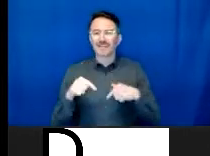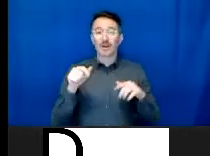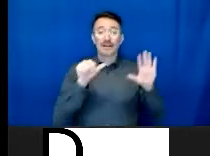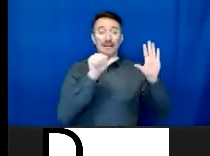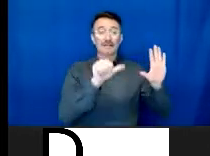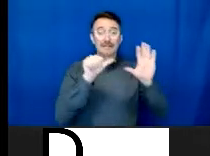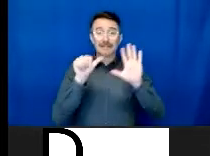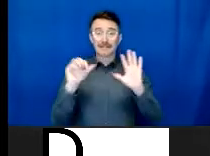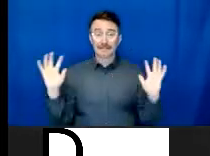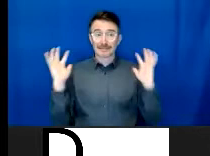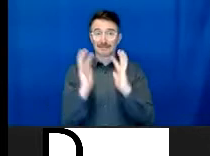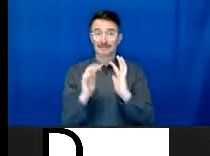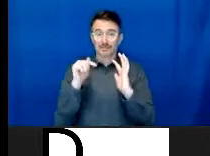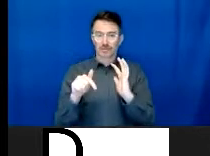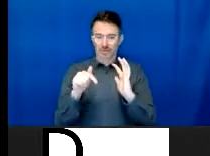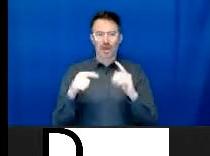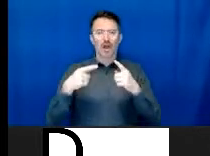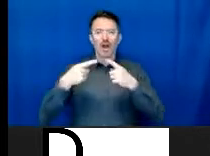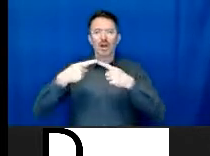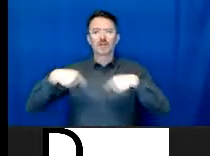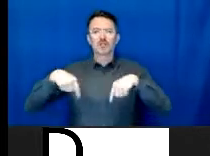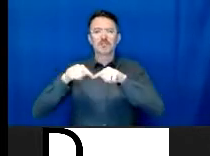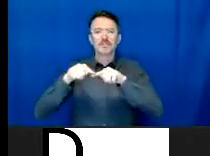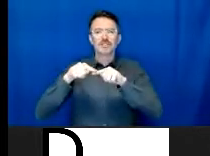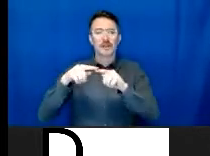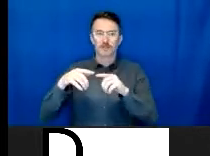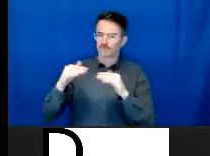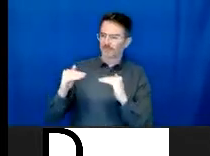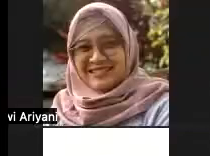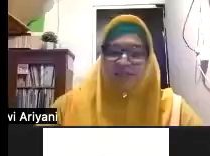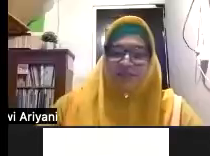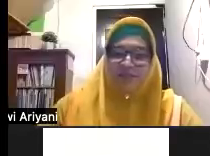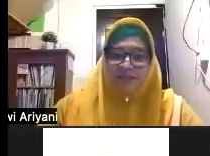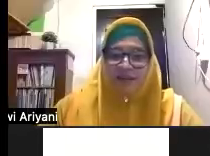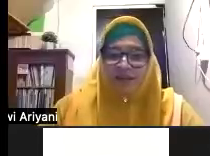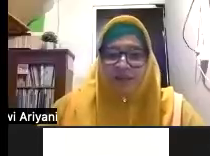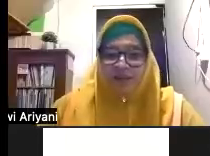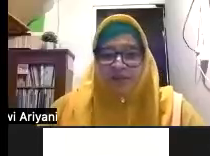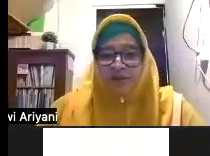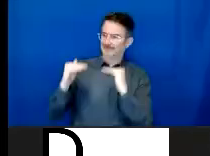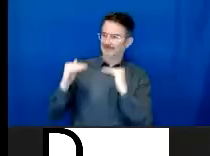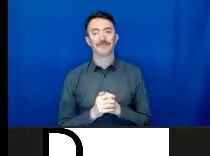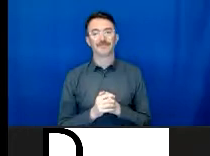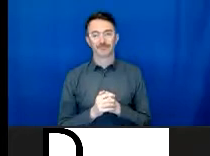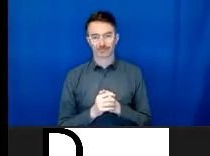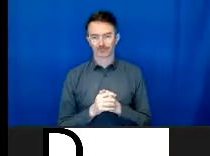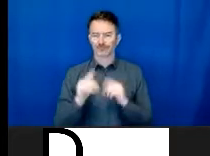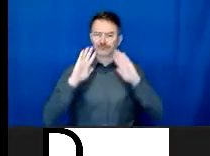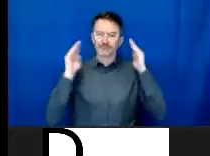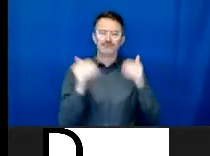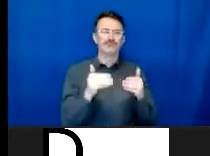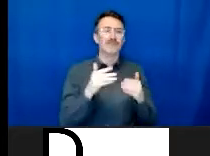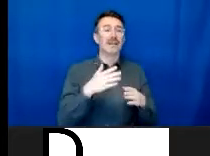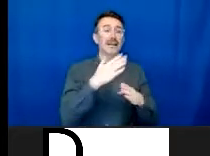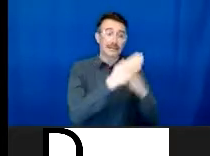of Women, Key Interaction on Gender, Disability, and Climate Change. Before we start our